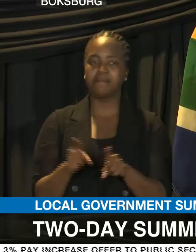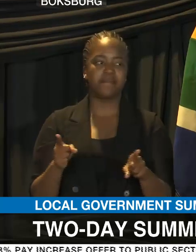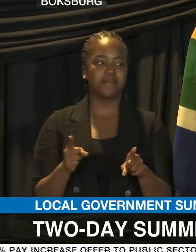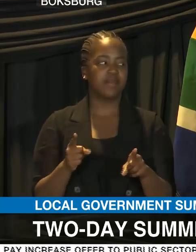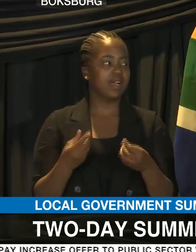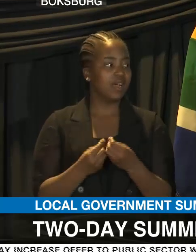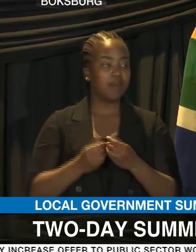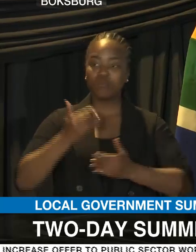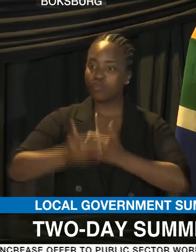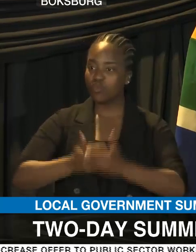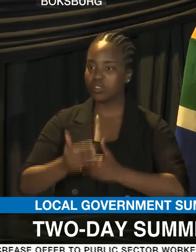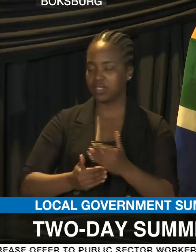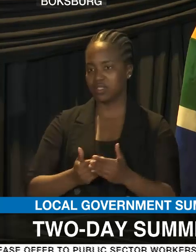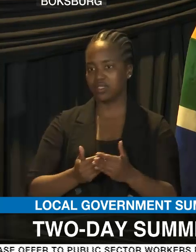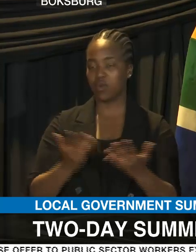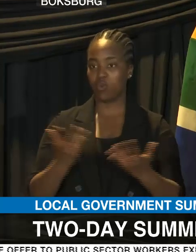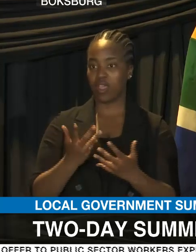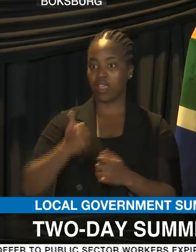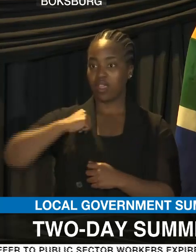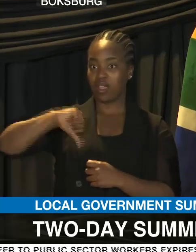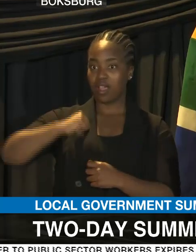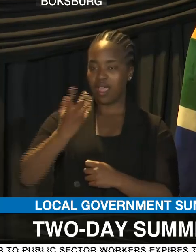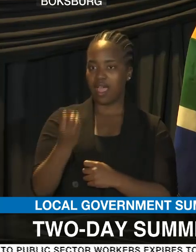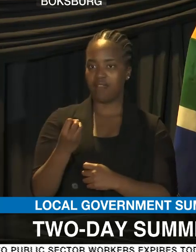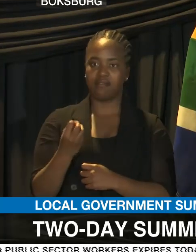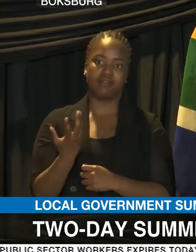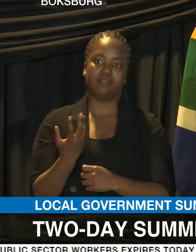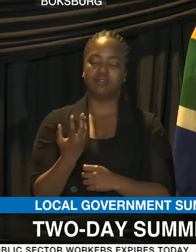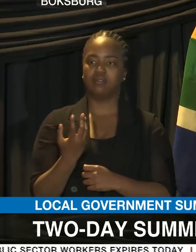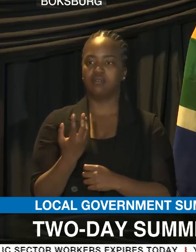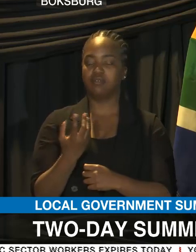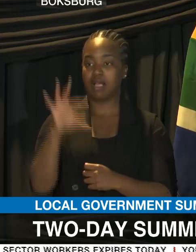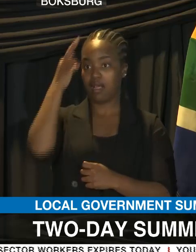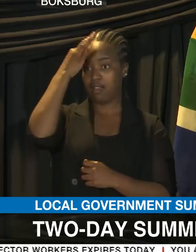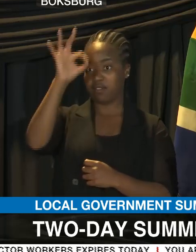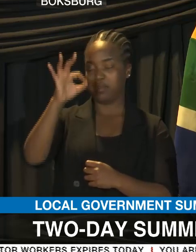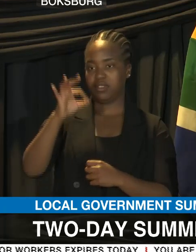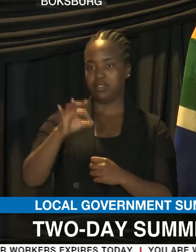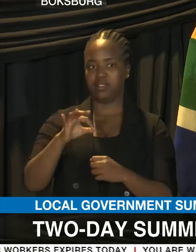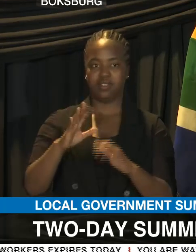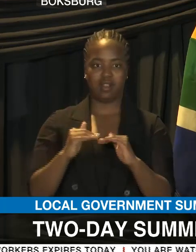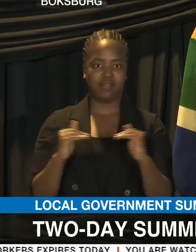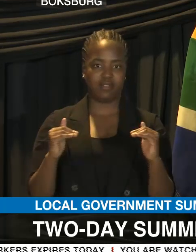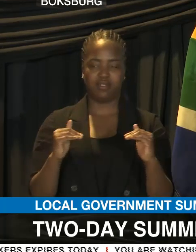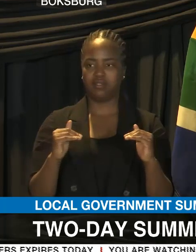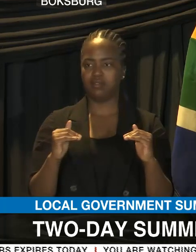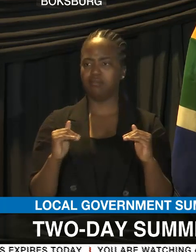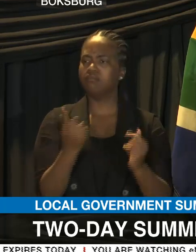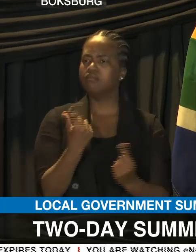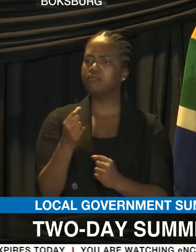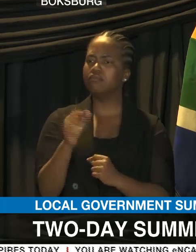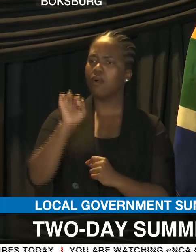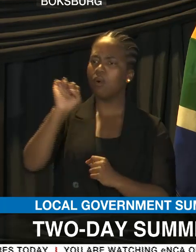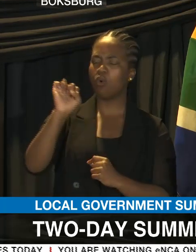adaptive process where the local players at local government level localized their